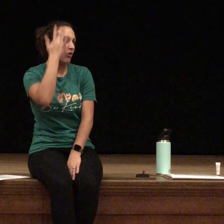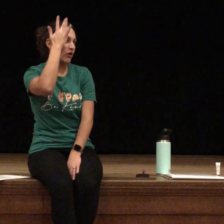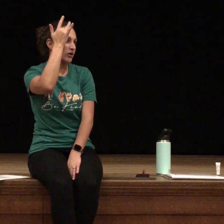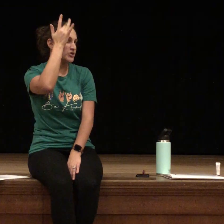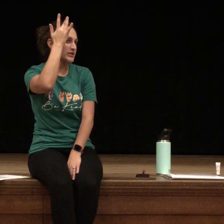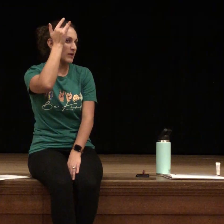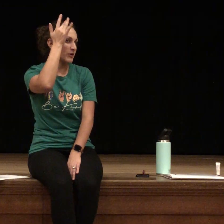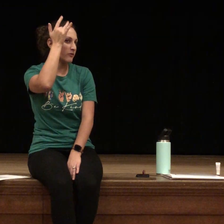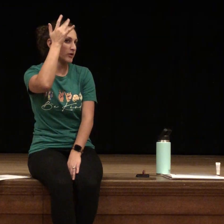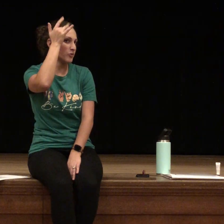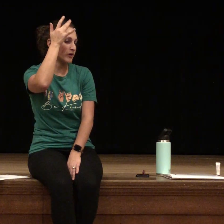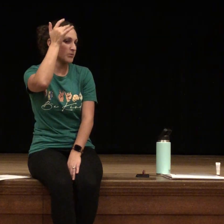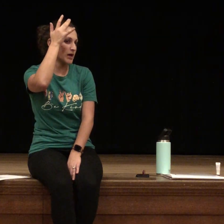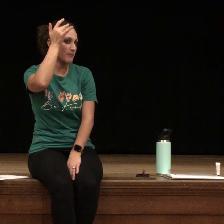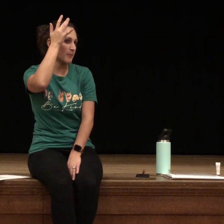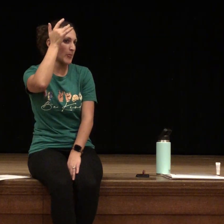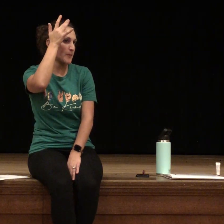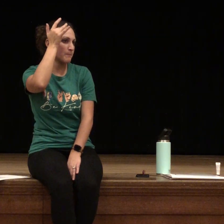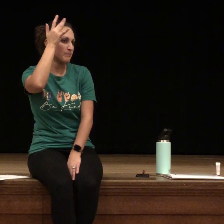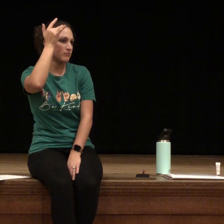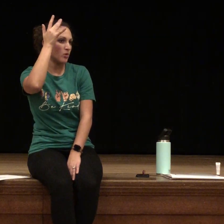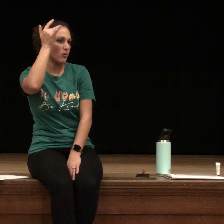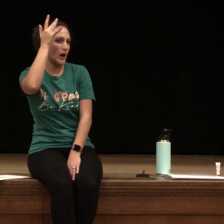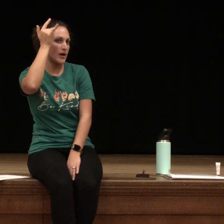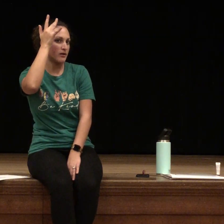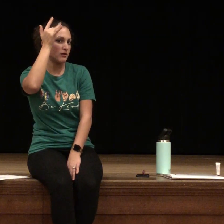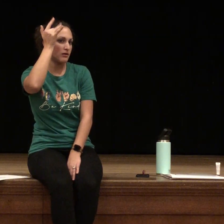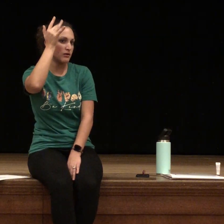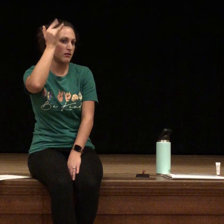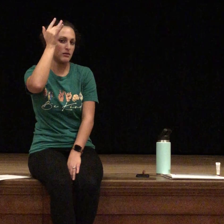or just that middle finger moving up top. Y.